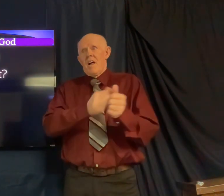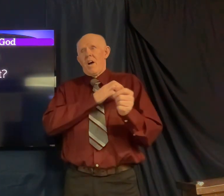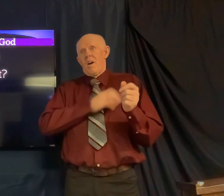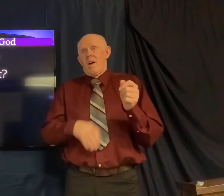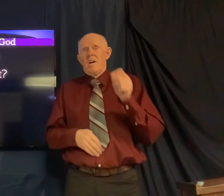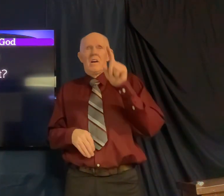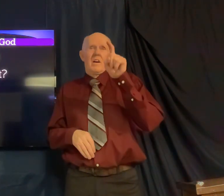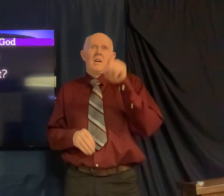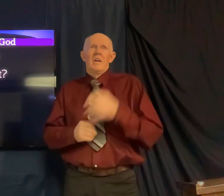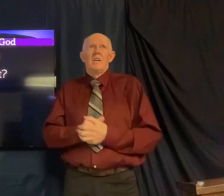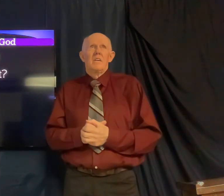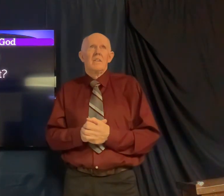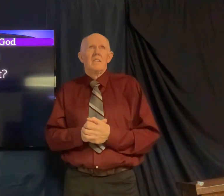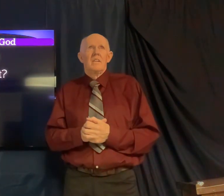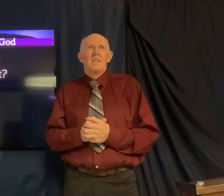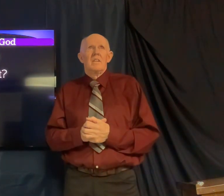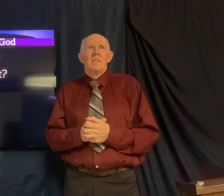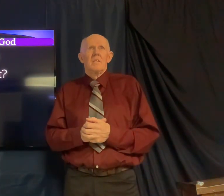Do you fail to follow Christ?